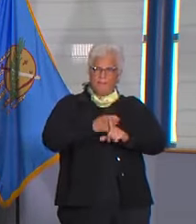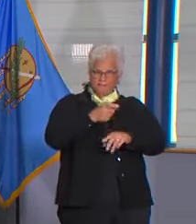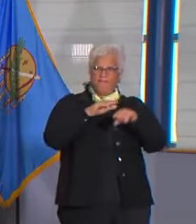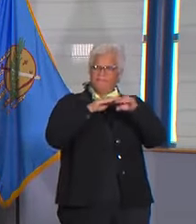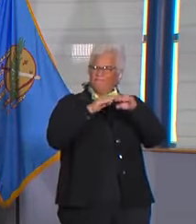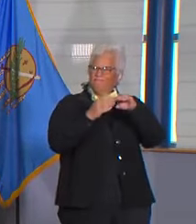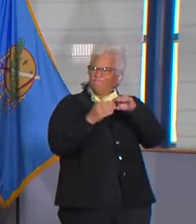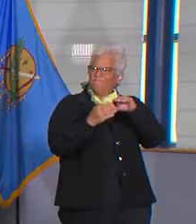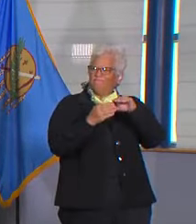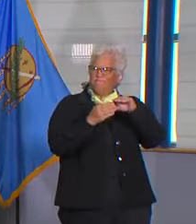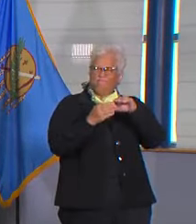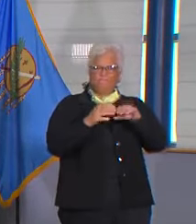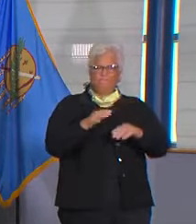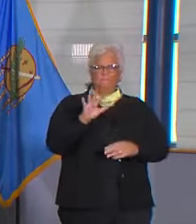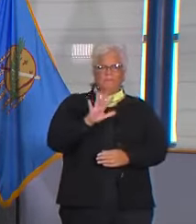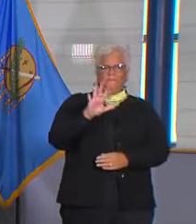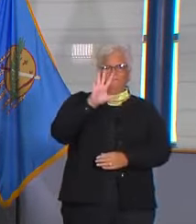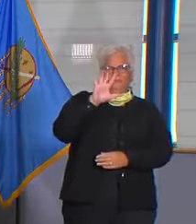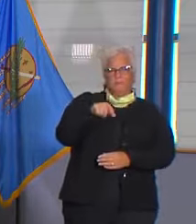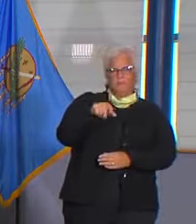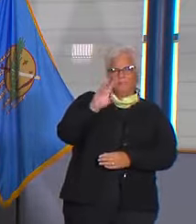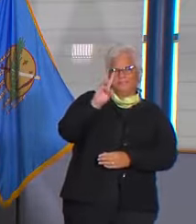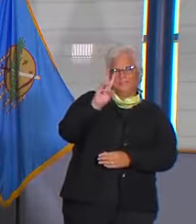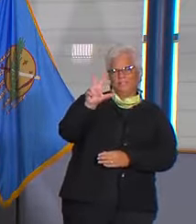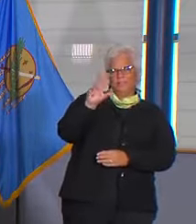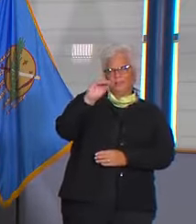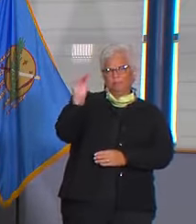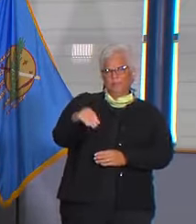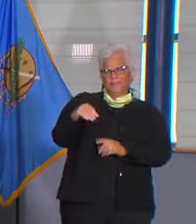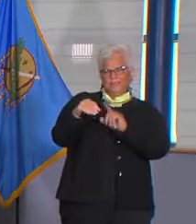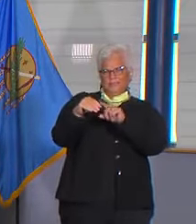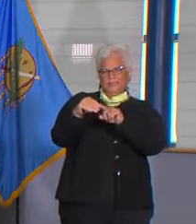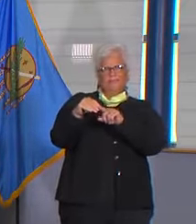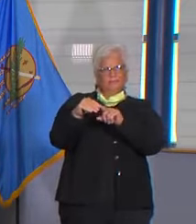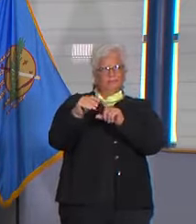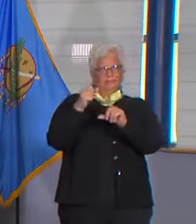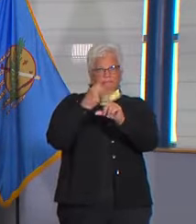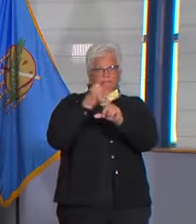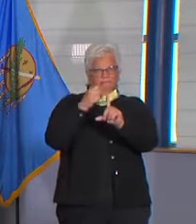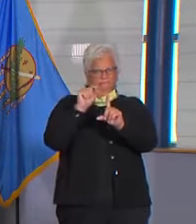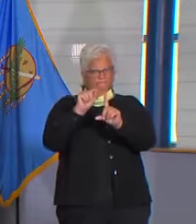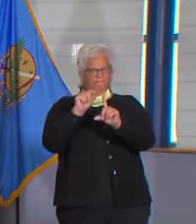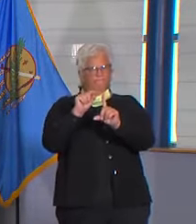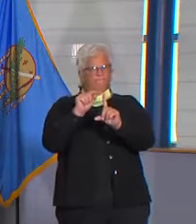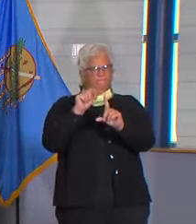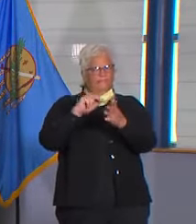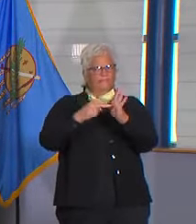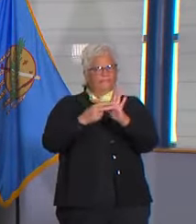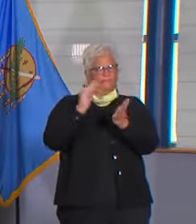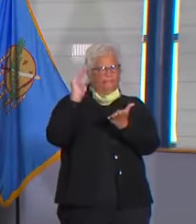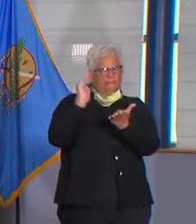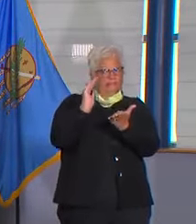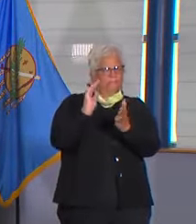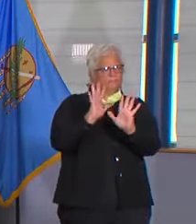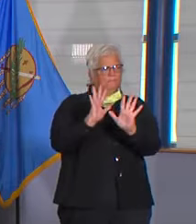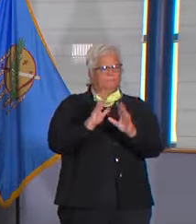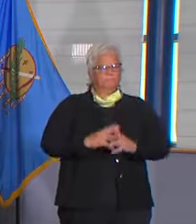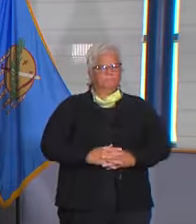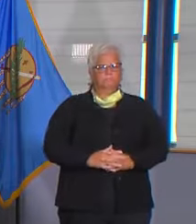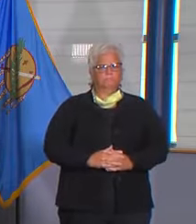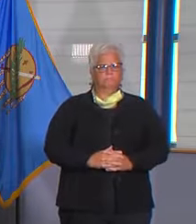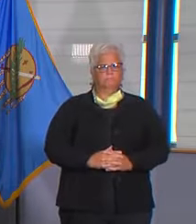5.63%. Let's just keep this decrease going. It's definitely the direction that we want to see. Largest increase in